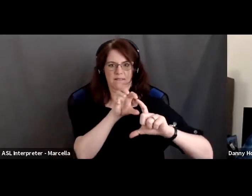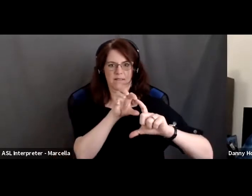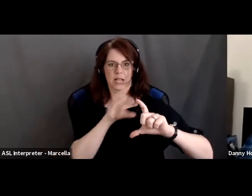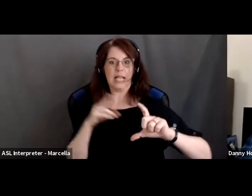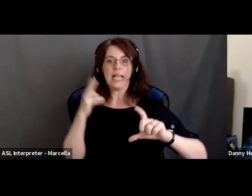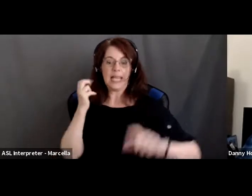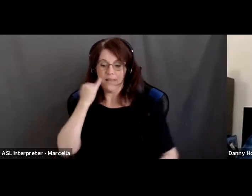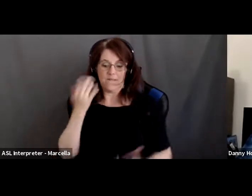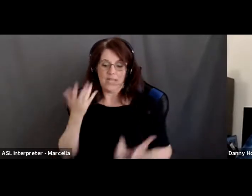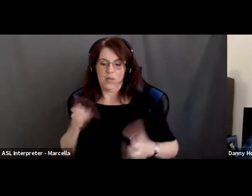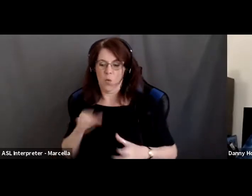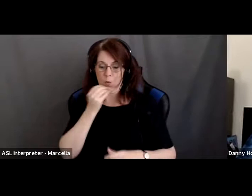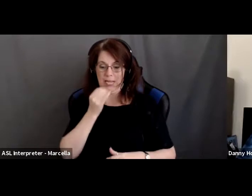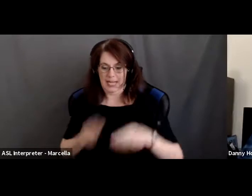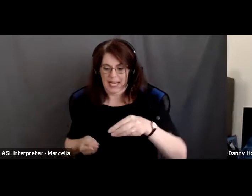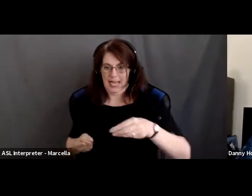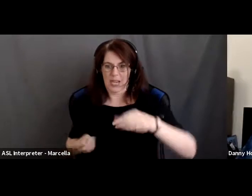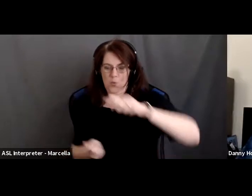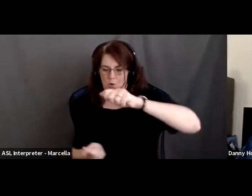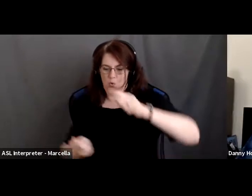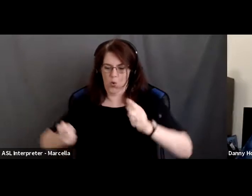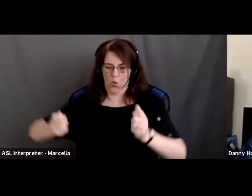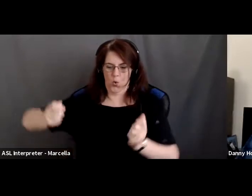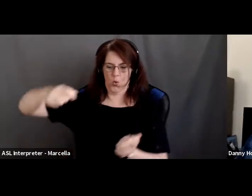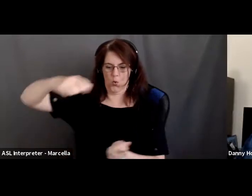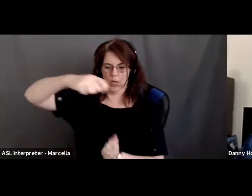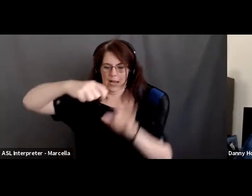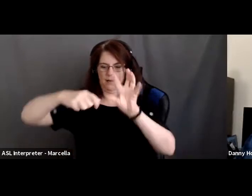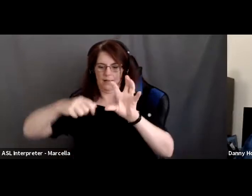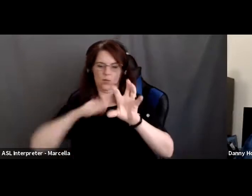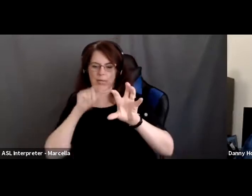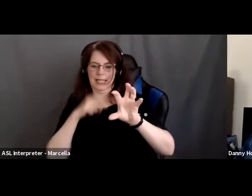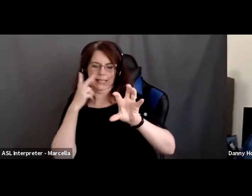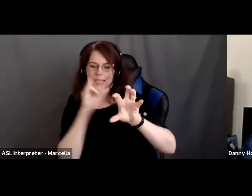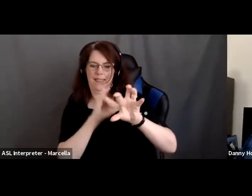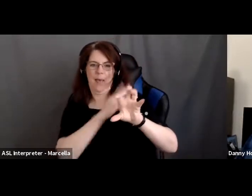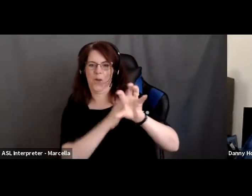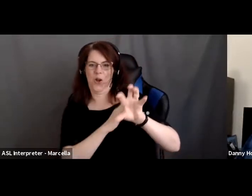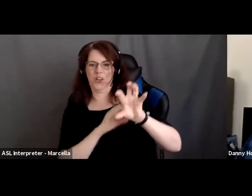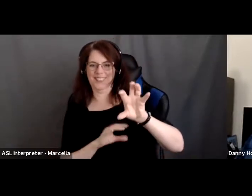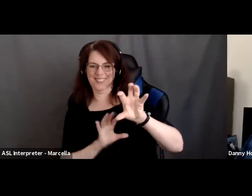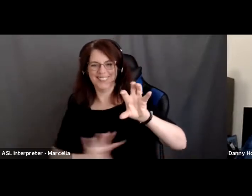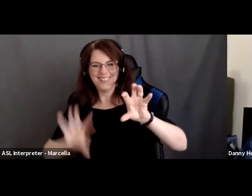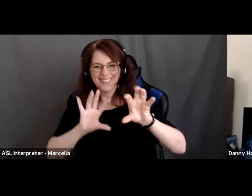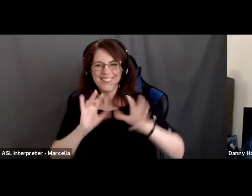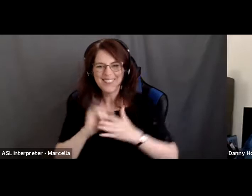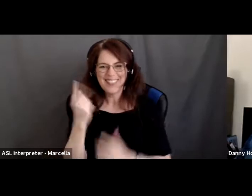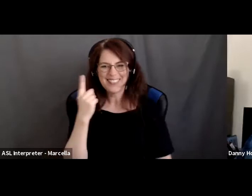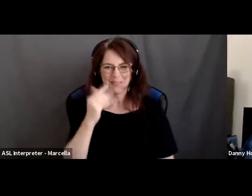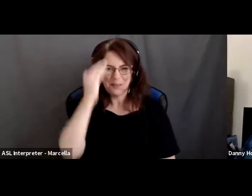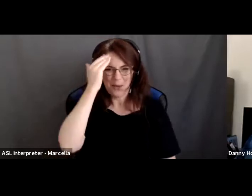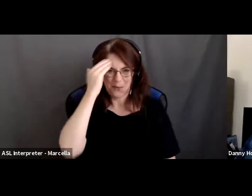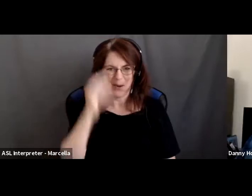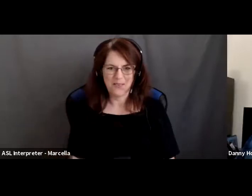rotate the plate so that it was in that area that he didn't perceive. So that's something to be aware of.